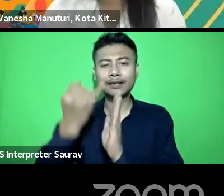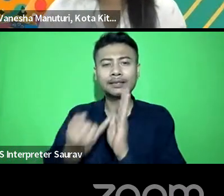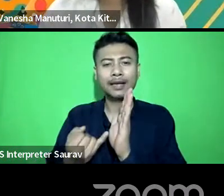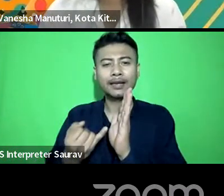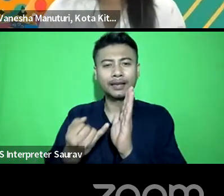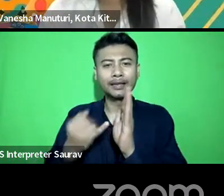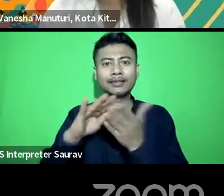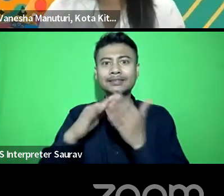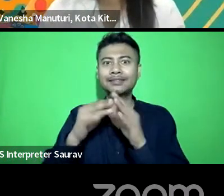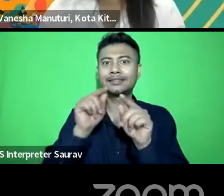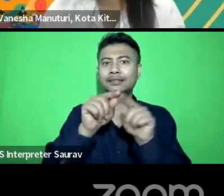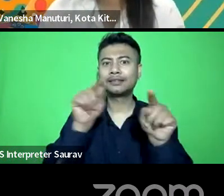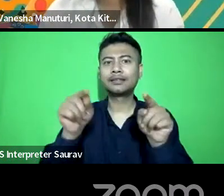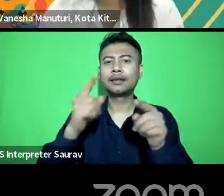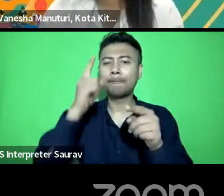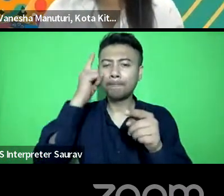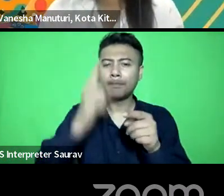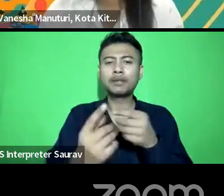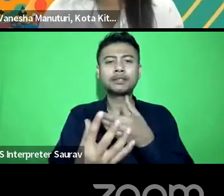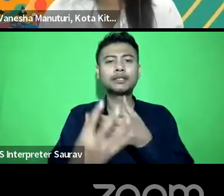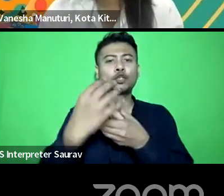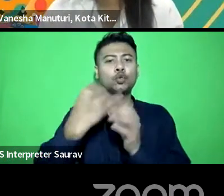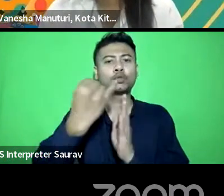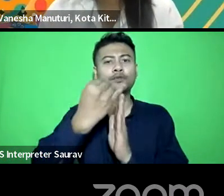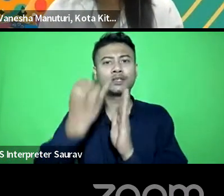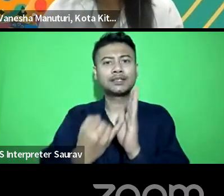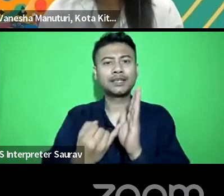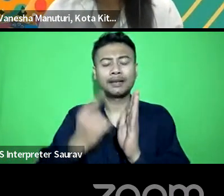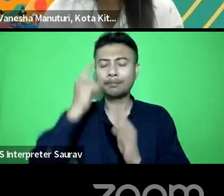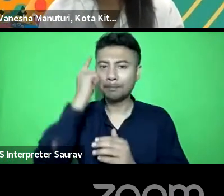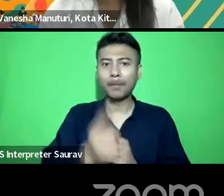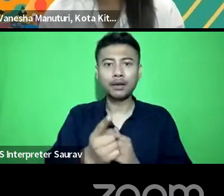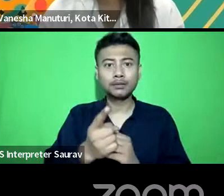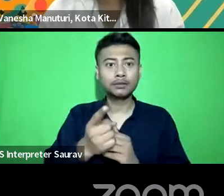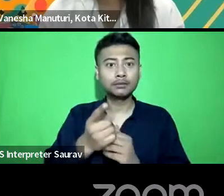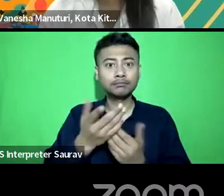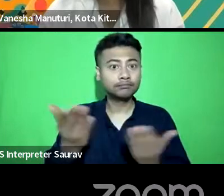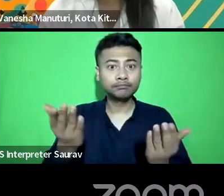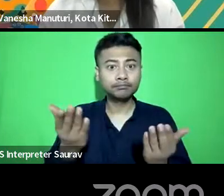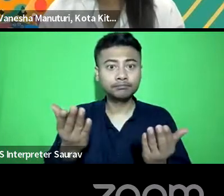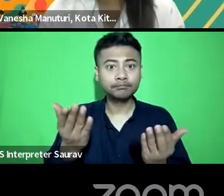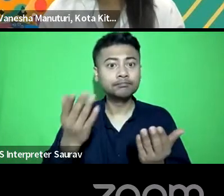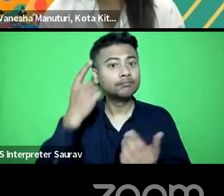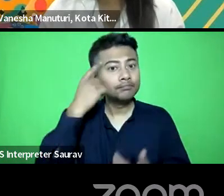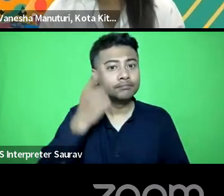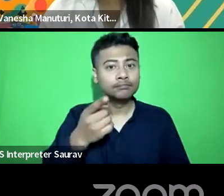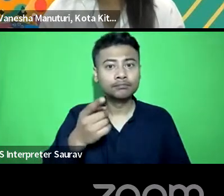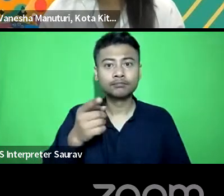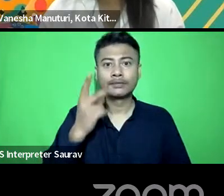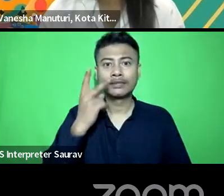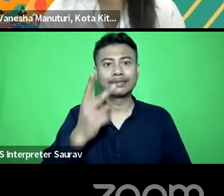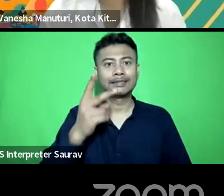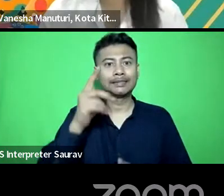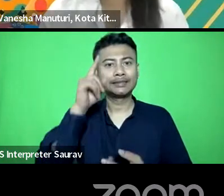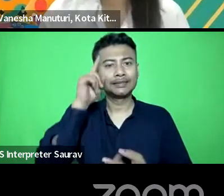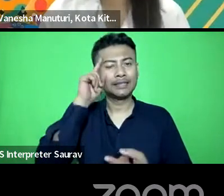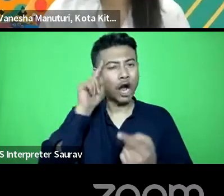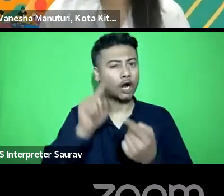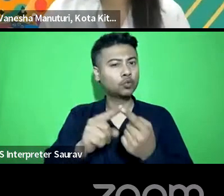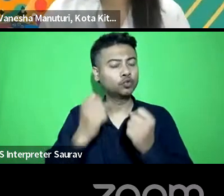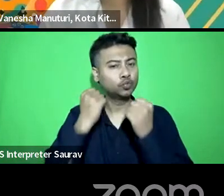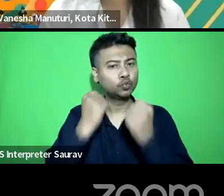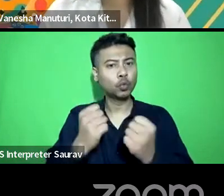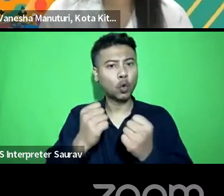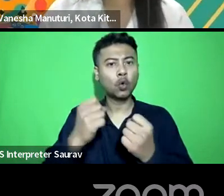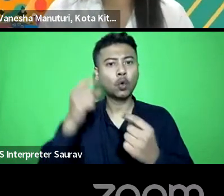in cities? And obviously we have strongly agree, can't say disagree, or strongly disagree. And as I